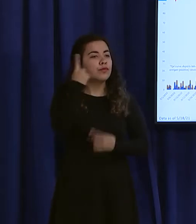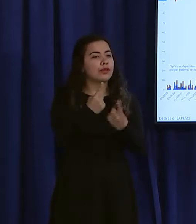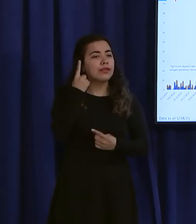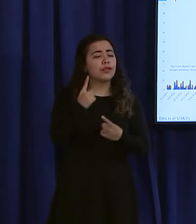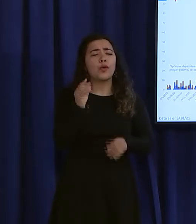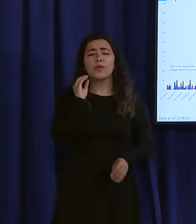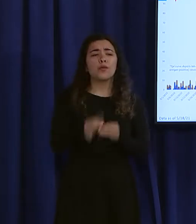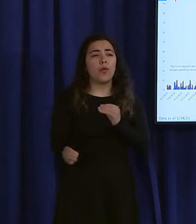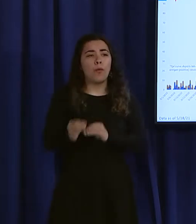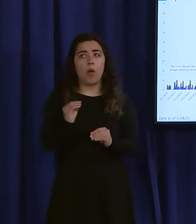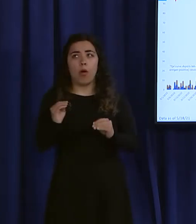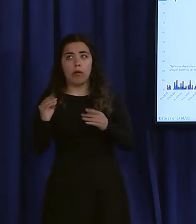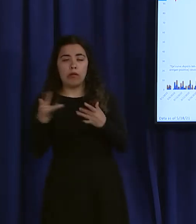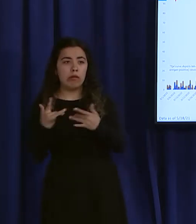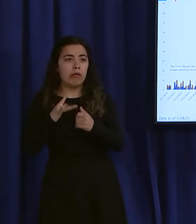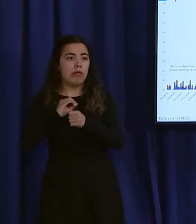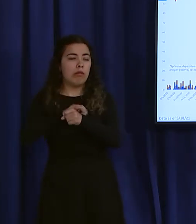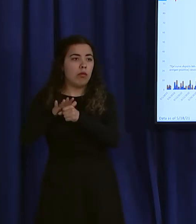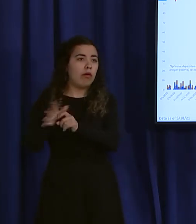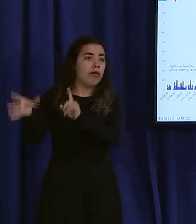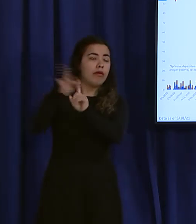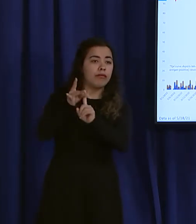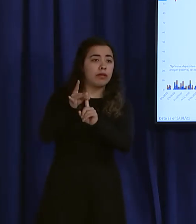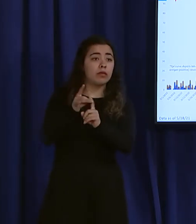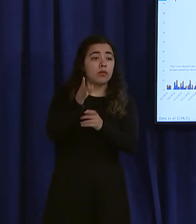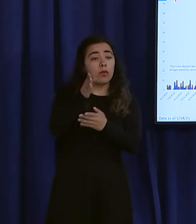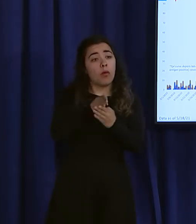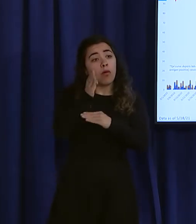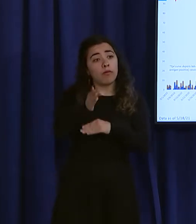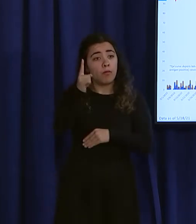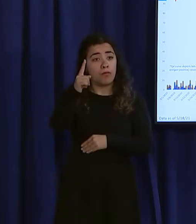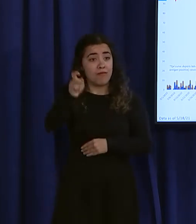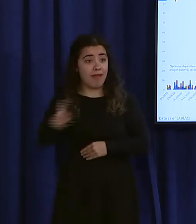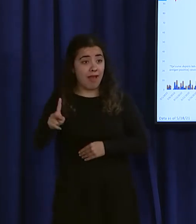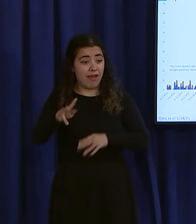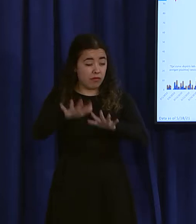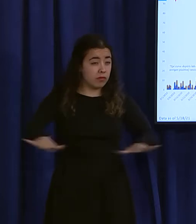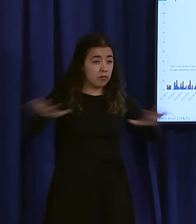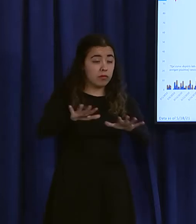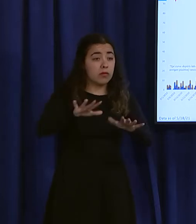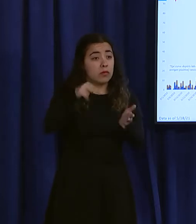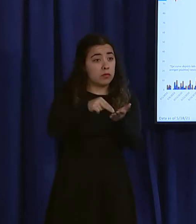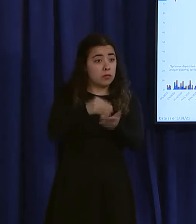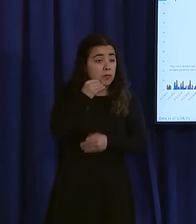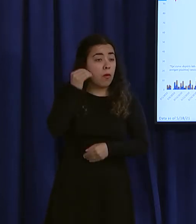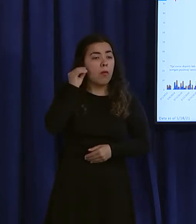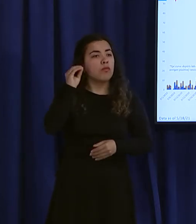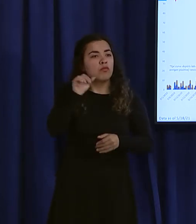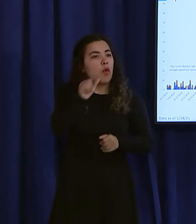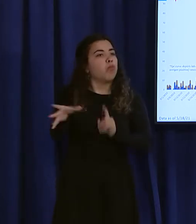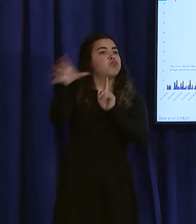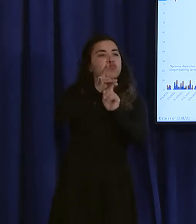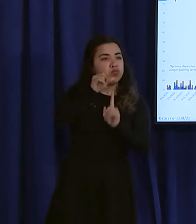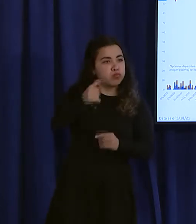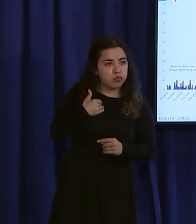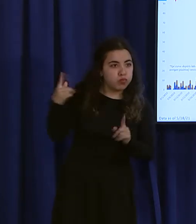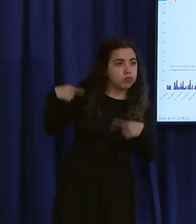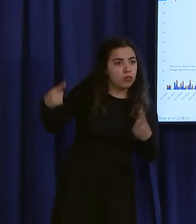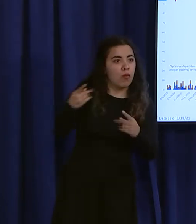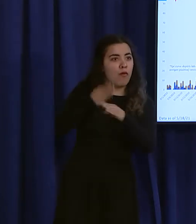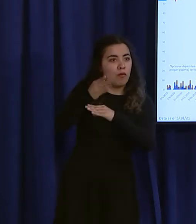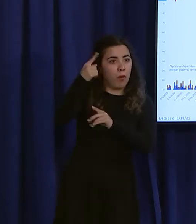of the outbreak. Almost half have not had a case in over a month. And the great majority of cases that we're seeing at this point are